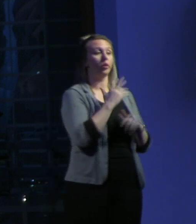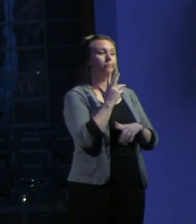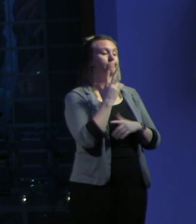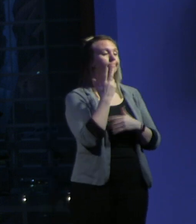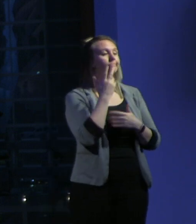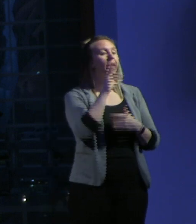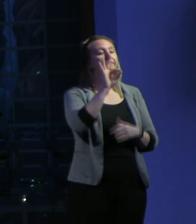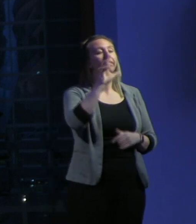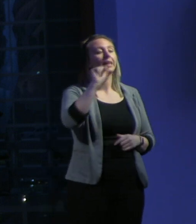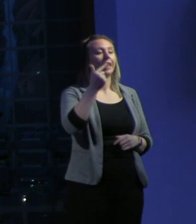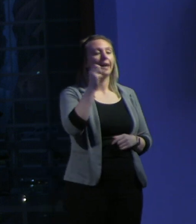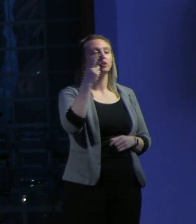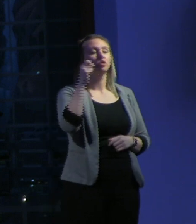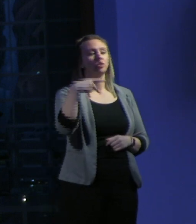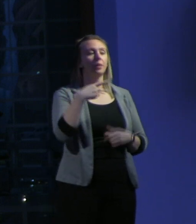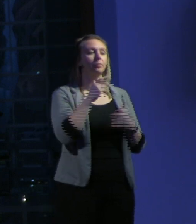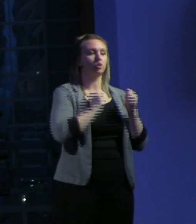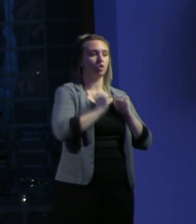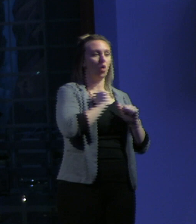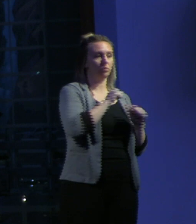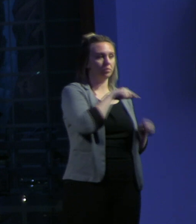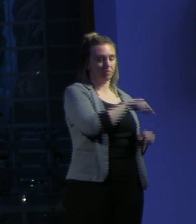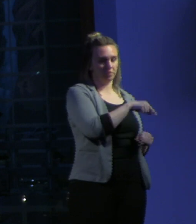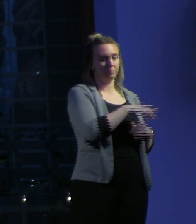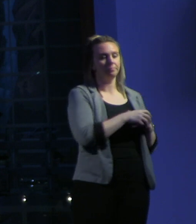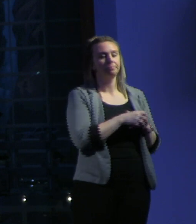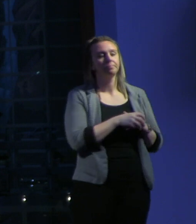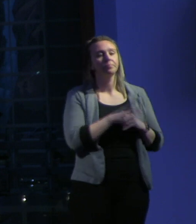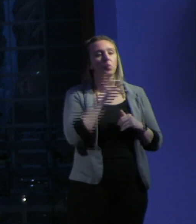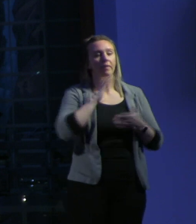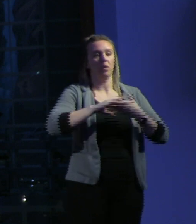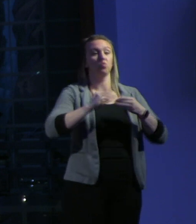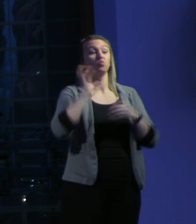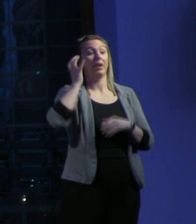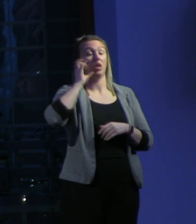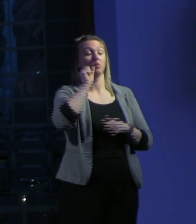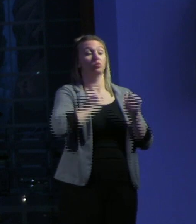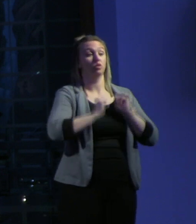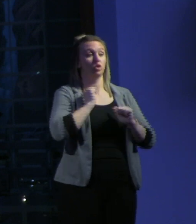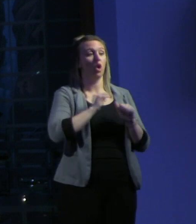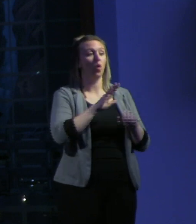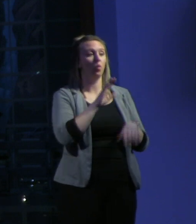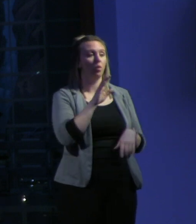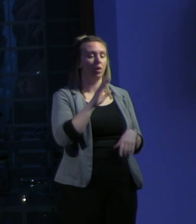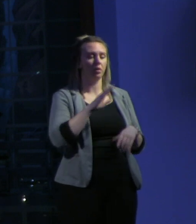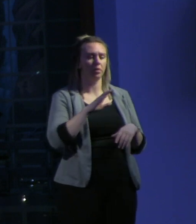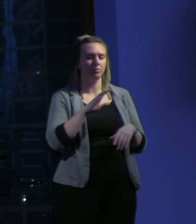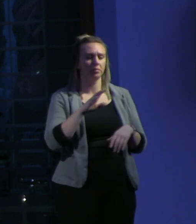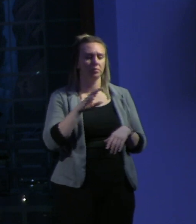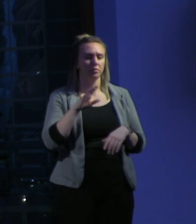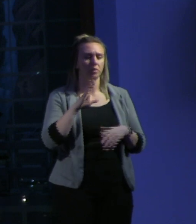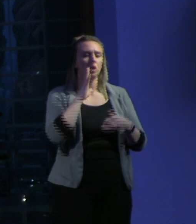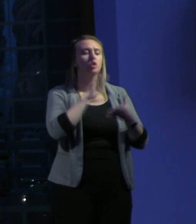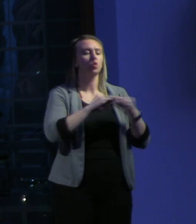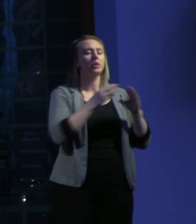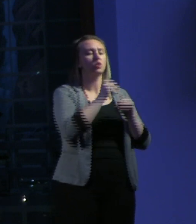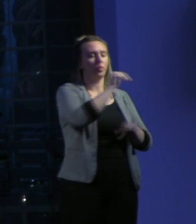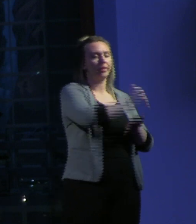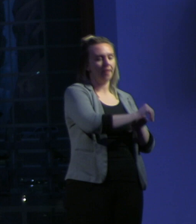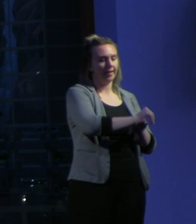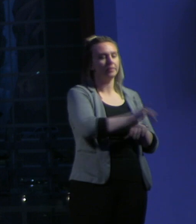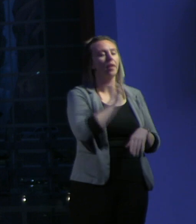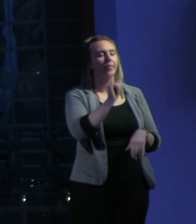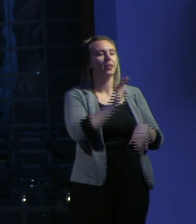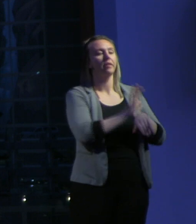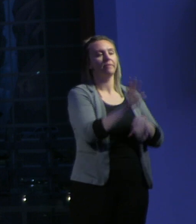channel. We also have a radio show. It's Story Night on Stray Theater, which airs on the Sunday before our live show from 5:30